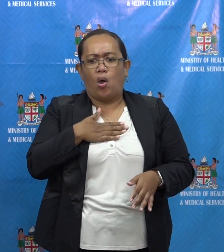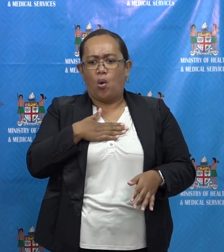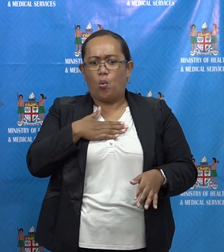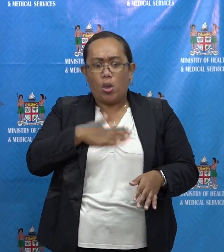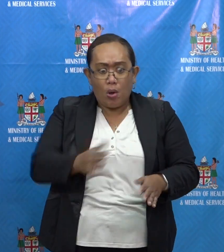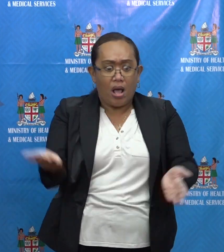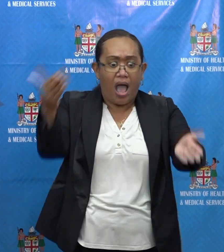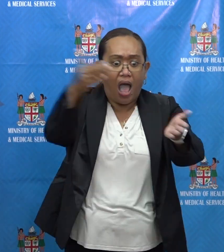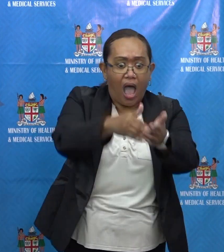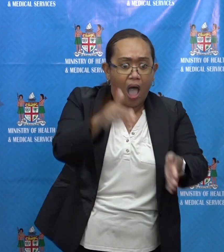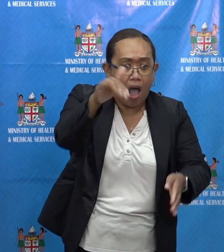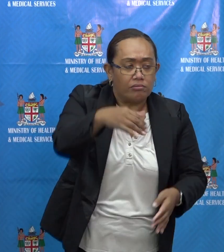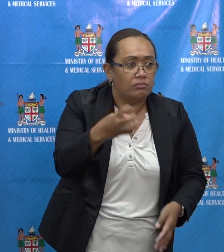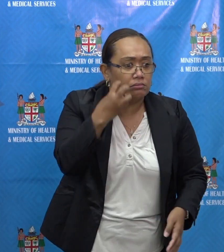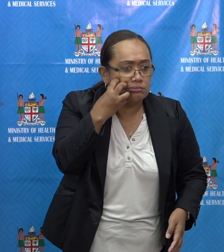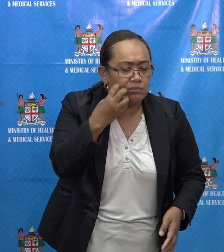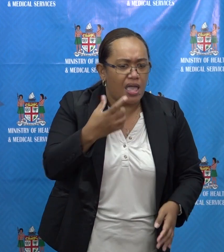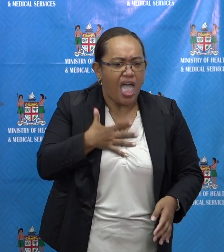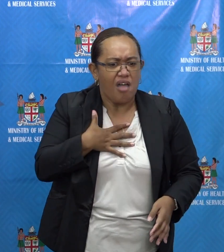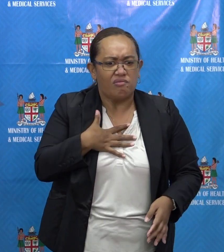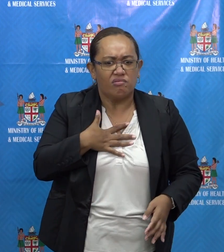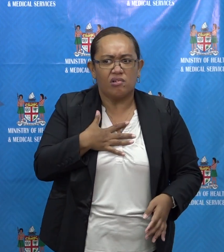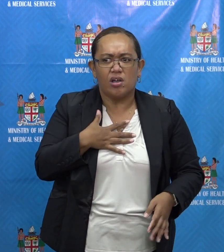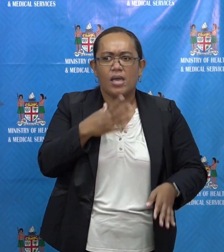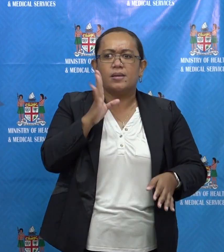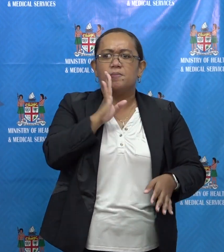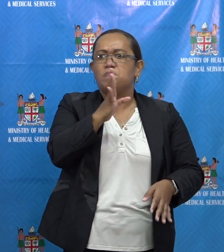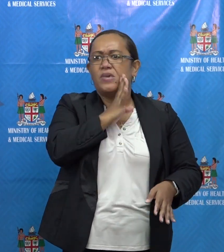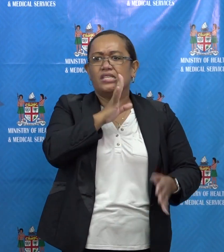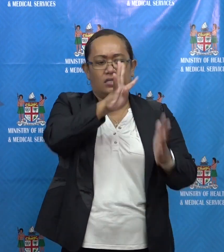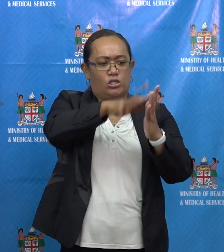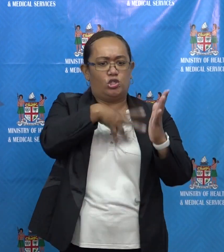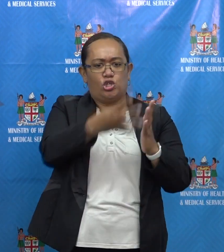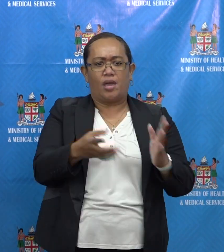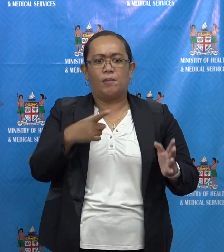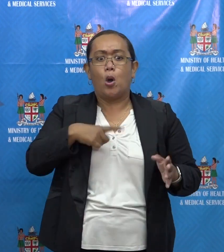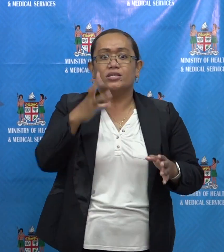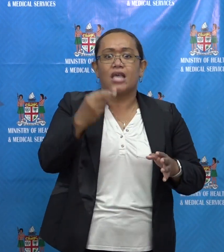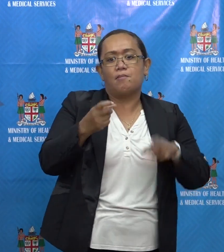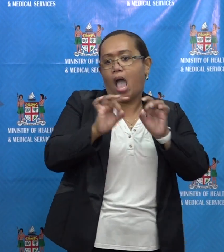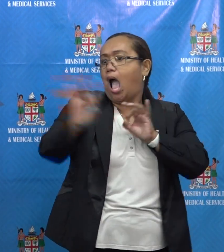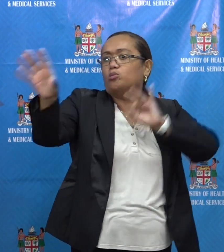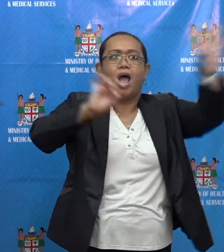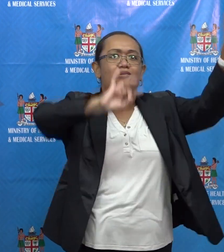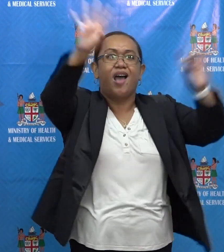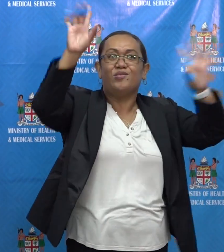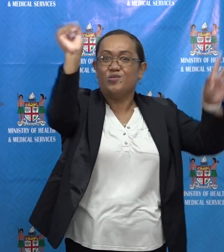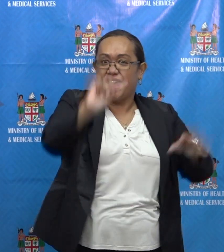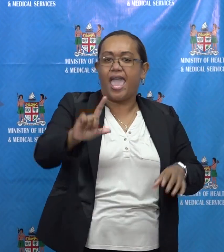reached their residence, they missed out the screenings.